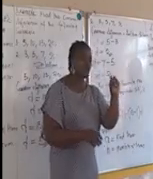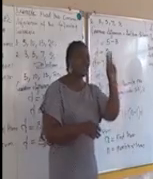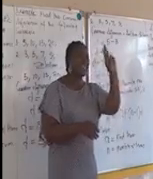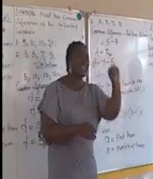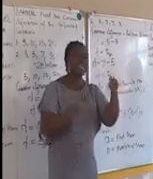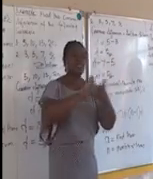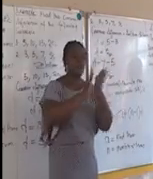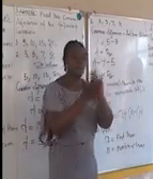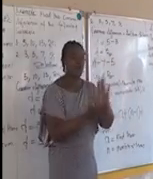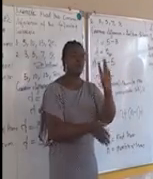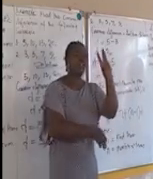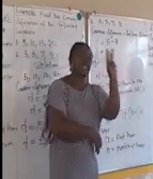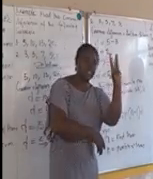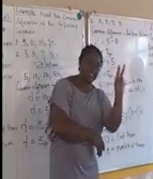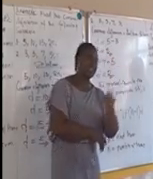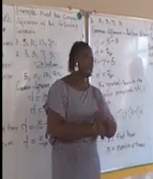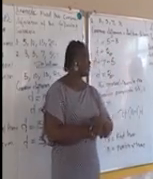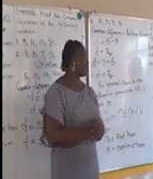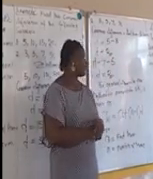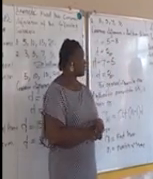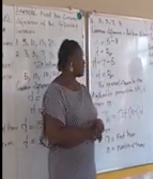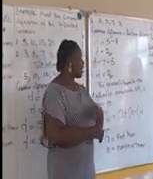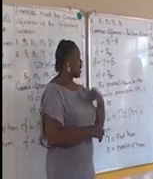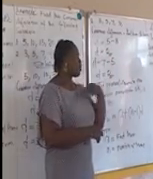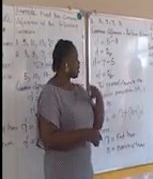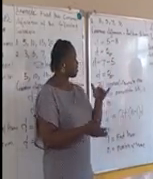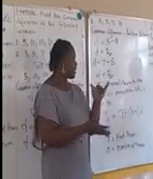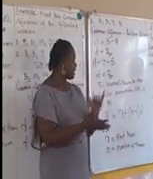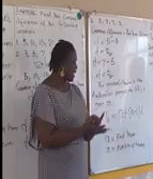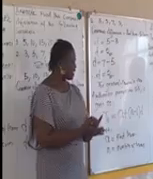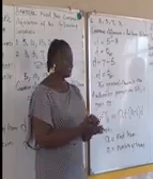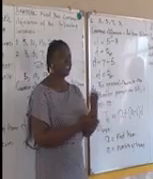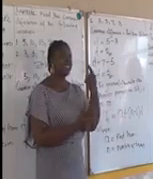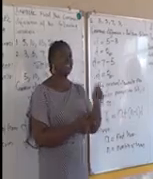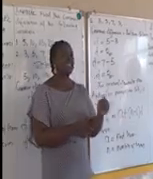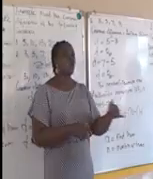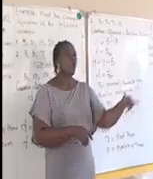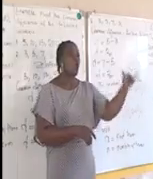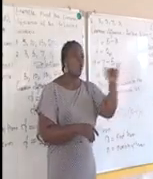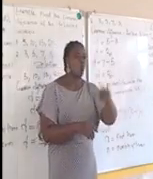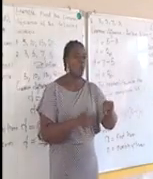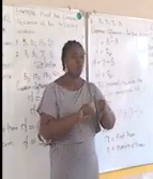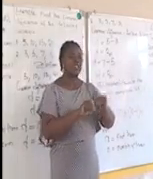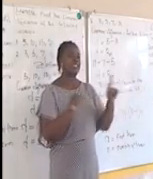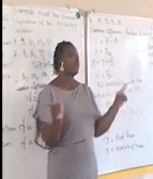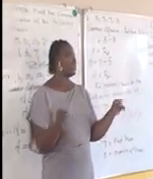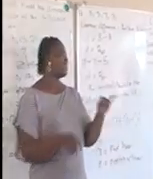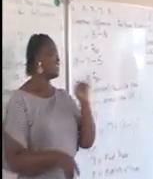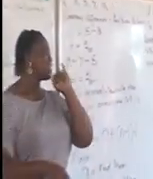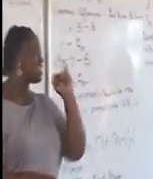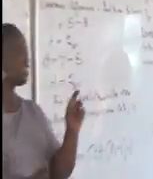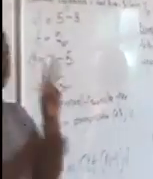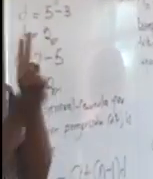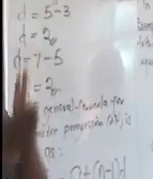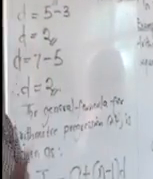And we have said that the common difference is